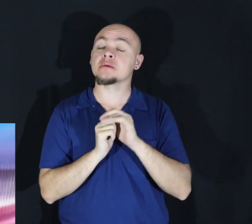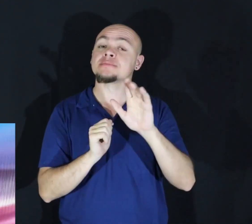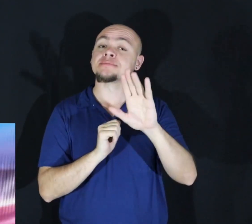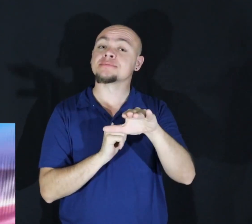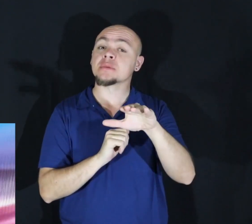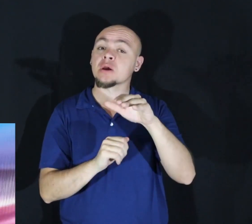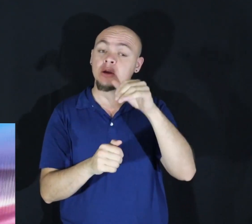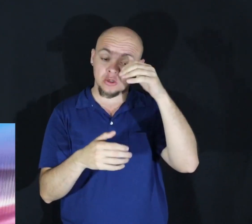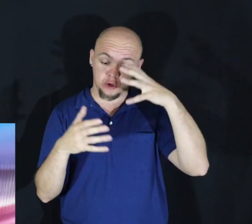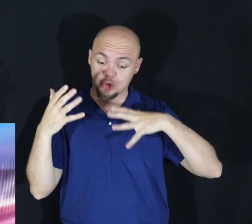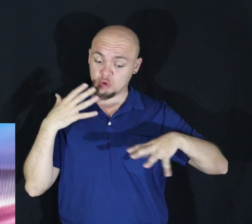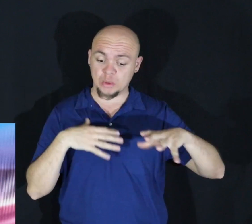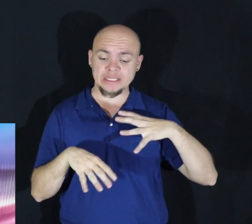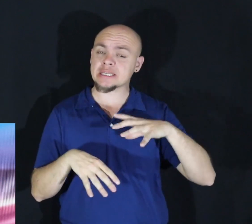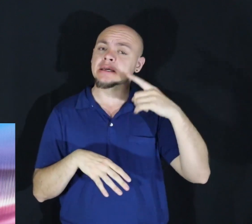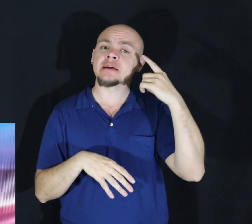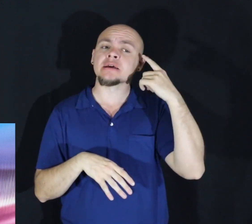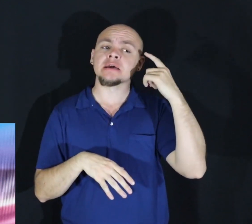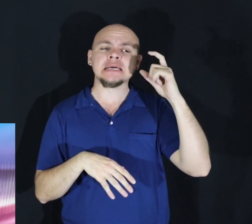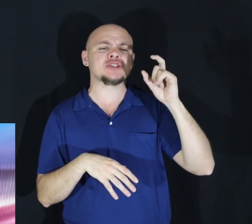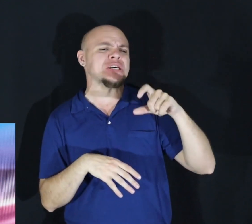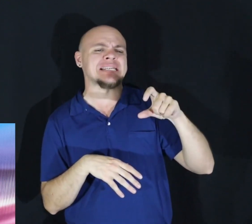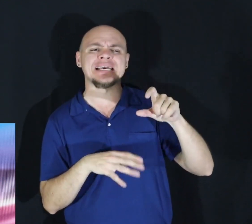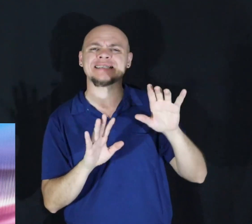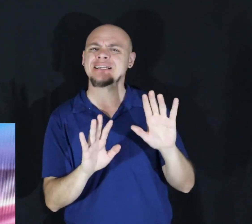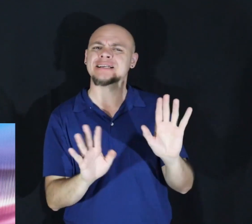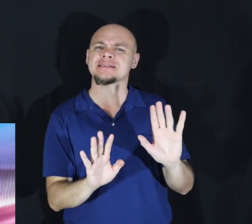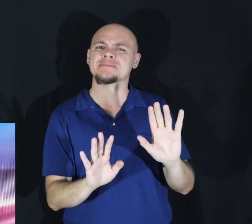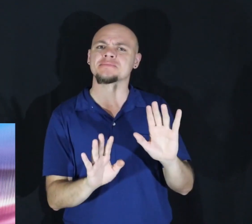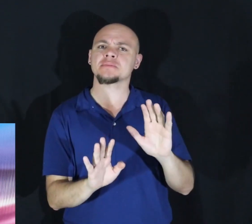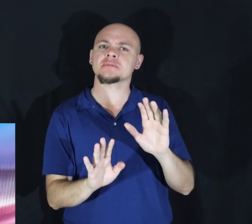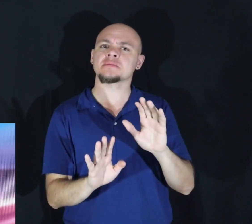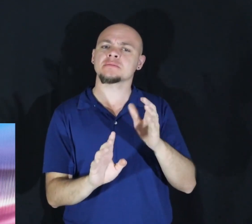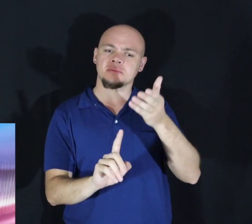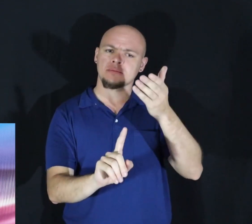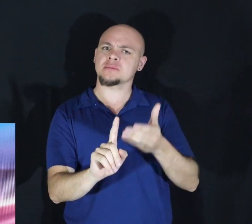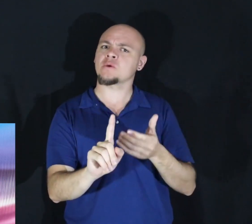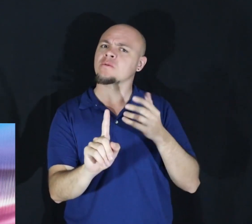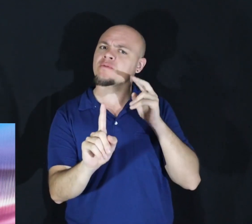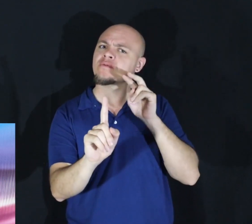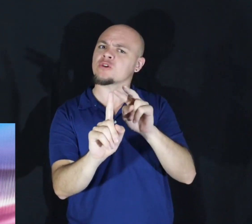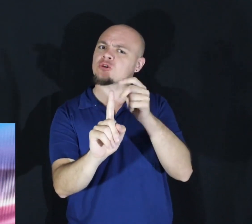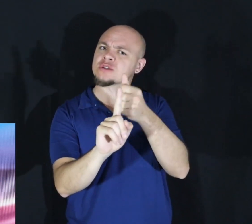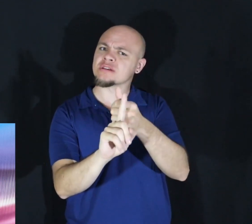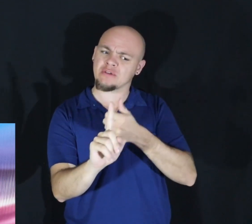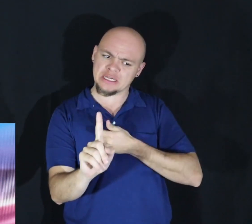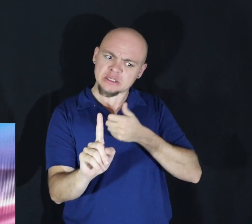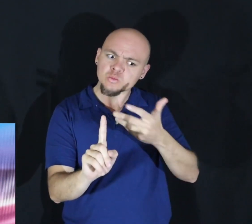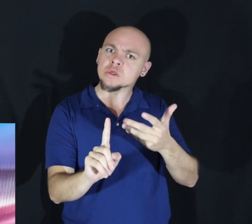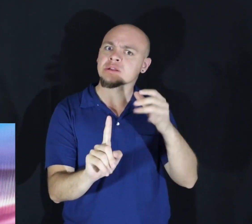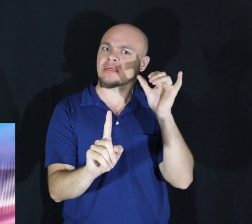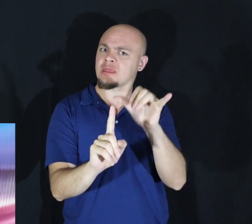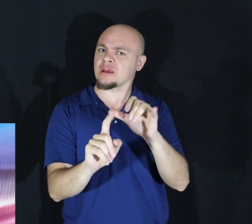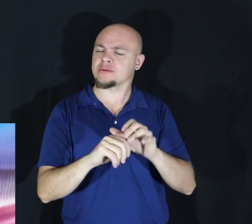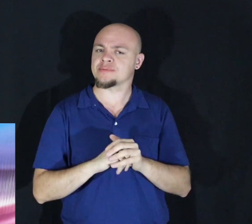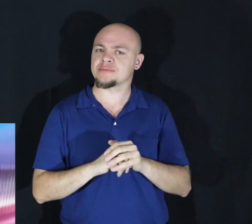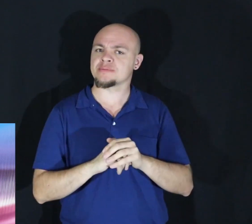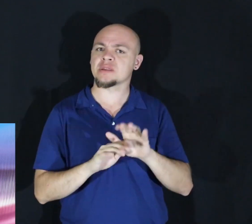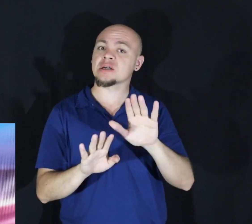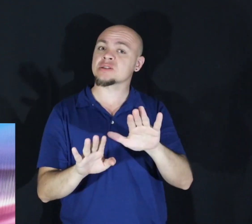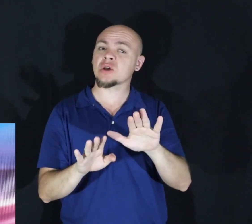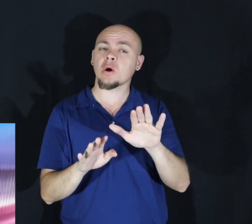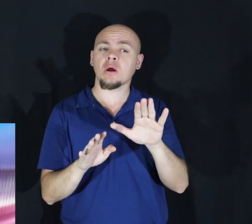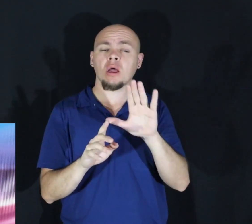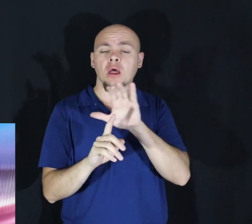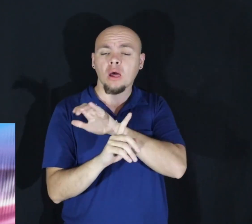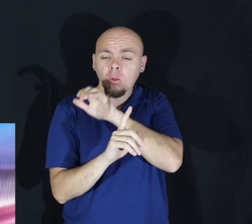Remember that dressing isn't just a necessity, it's an expression of how you view yourself. So instead of being